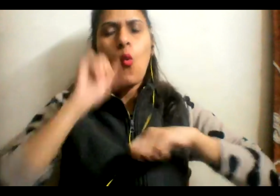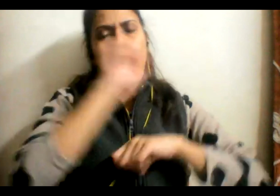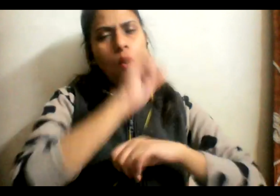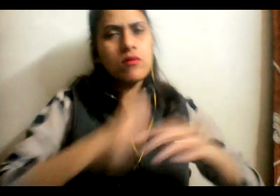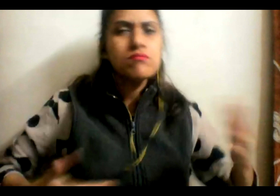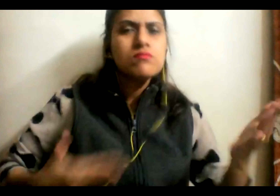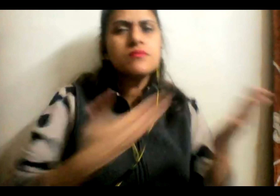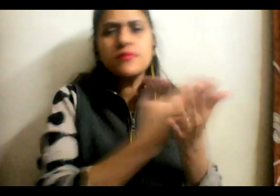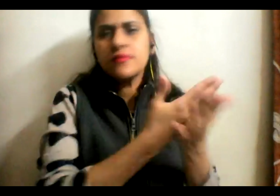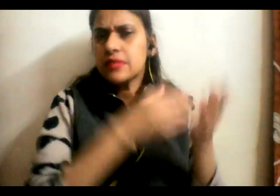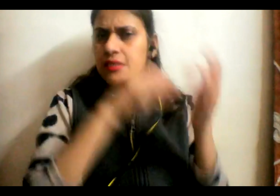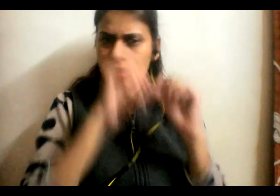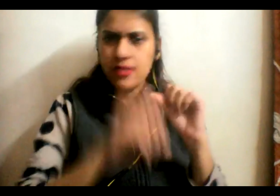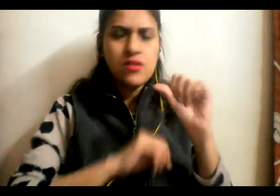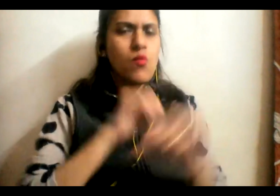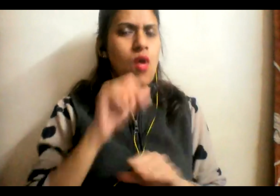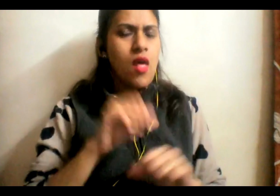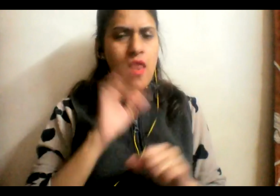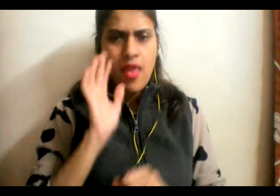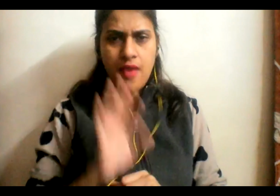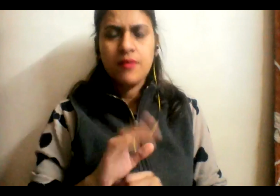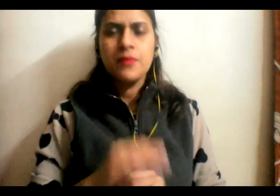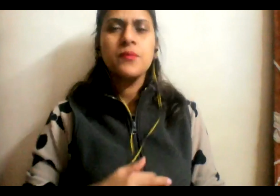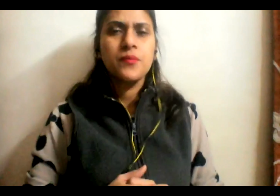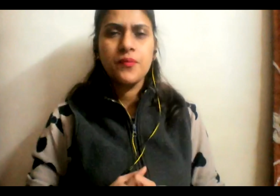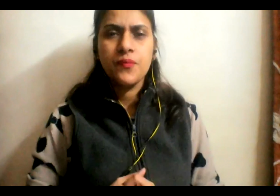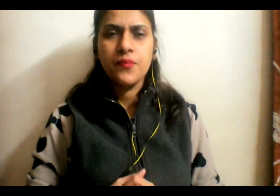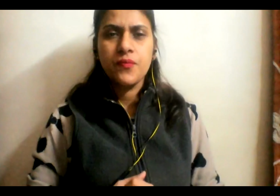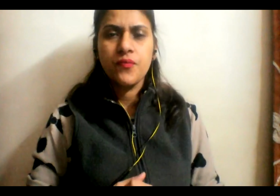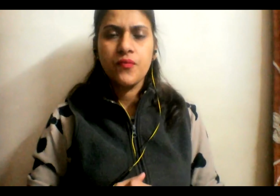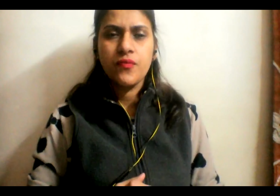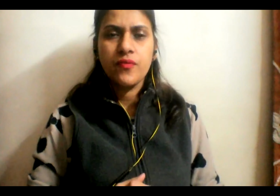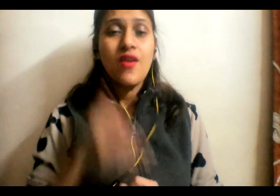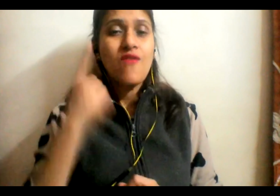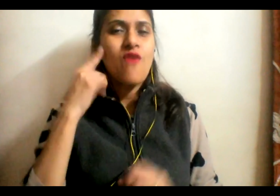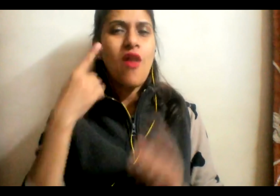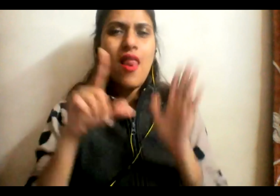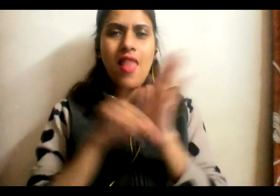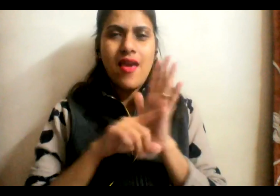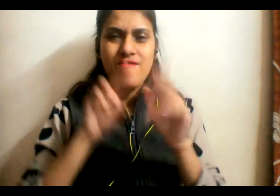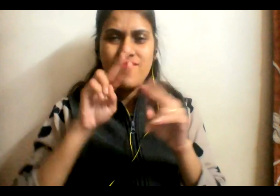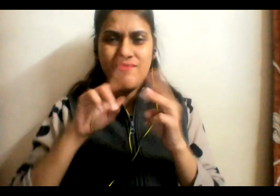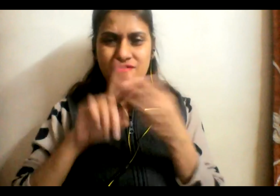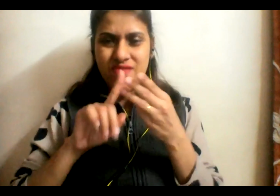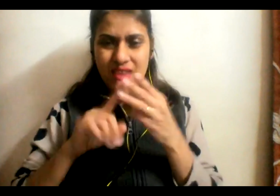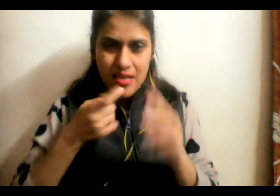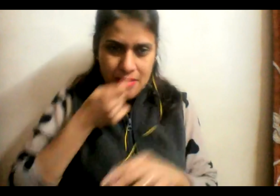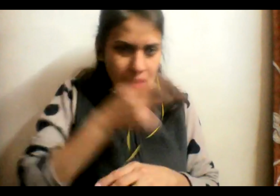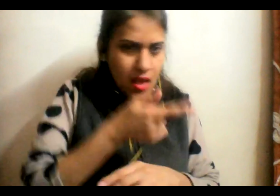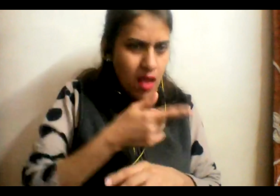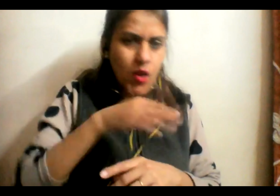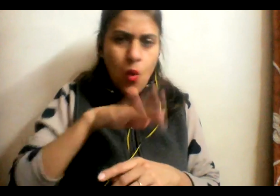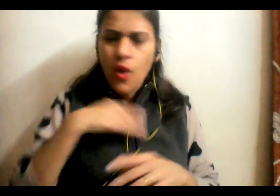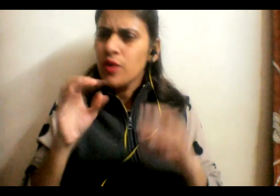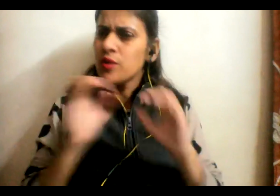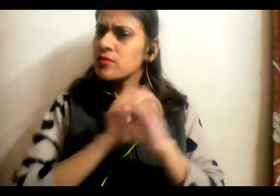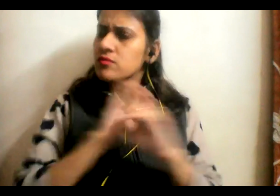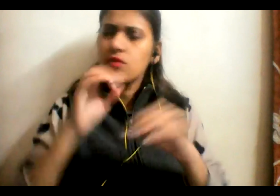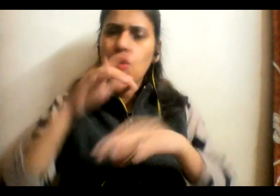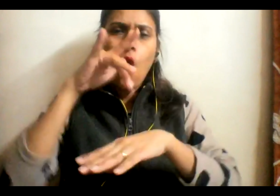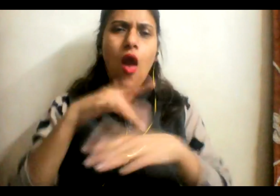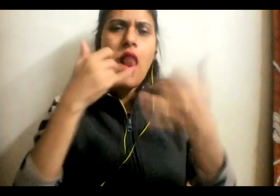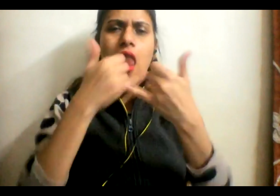court you need not to spend like legal fees, etc. to file a case. It can be done online as well,